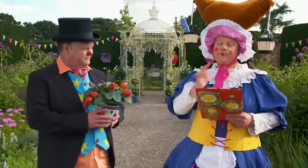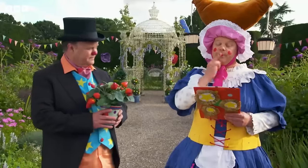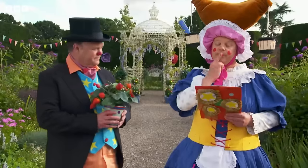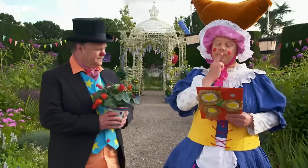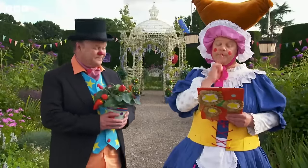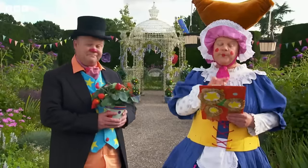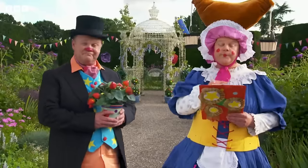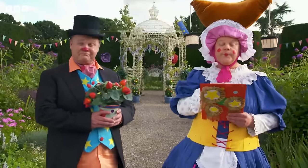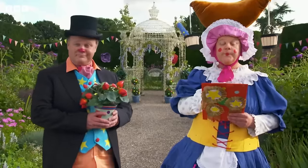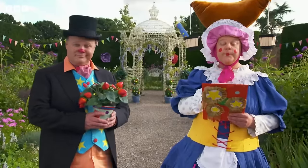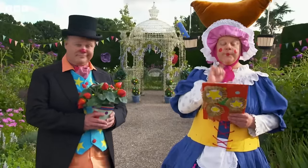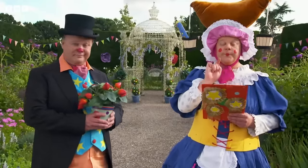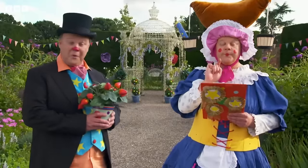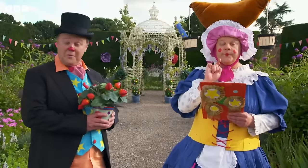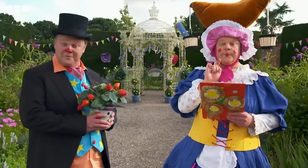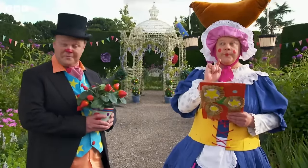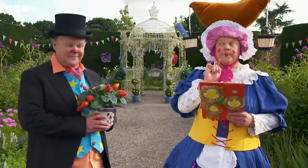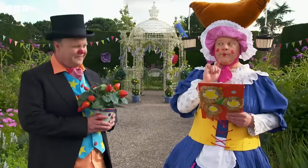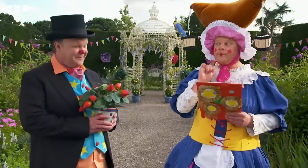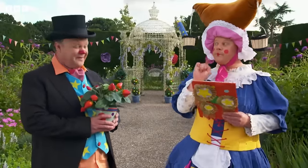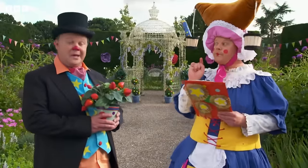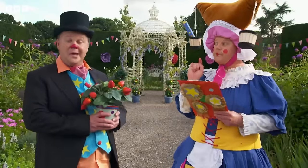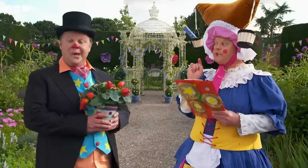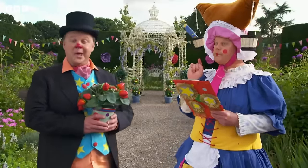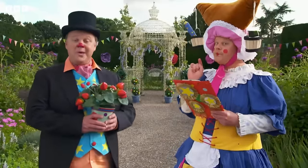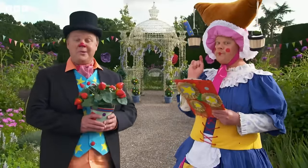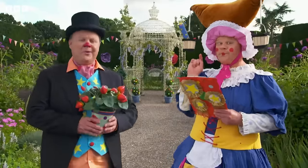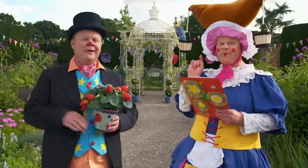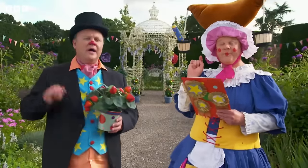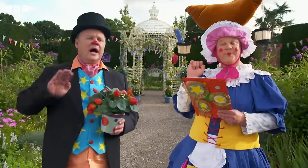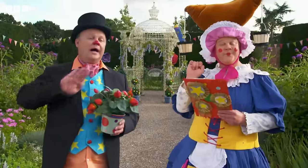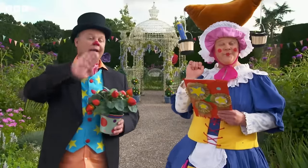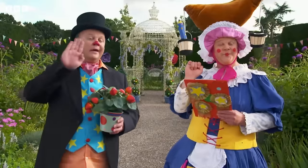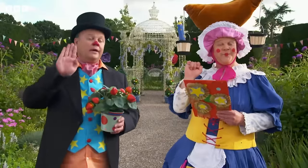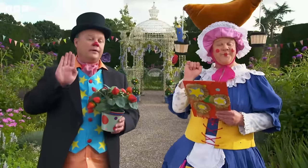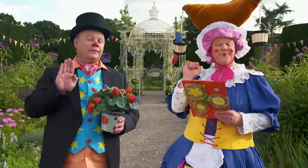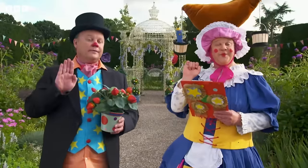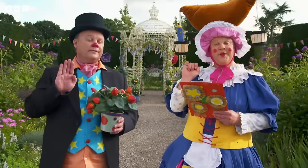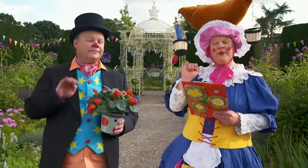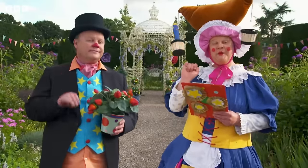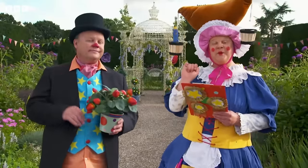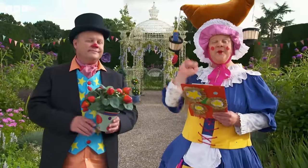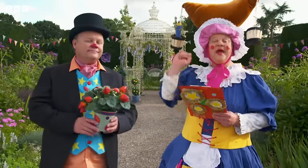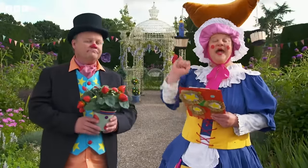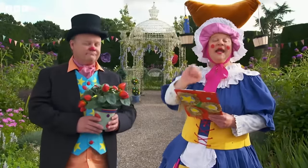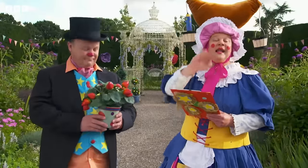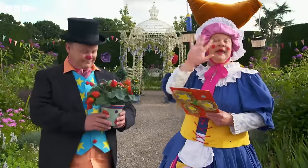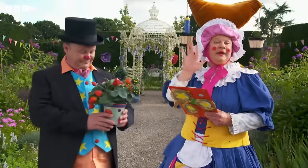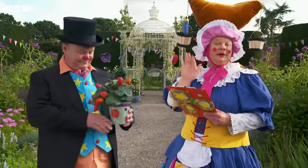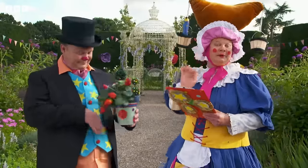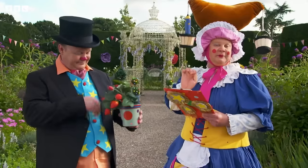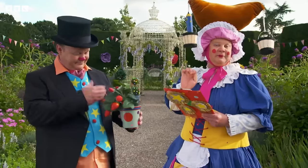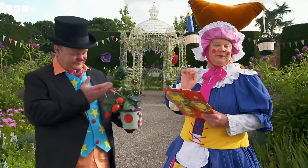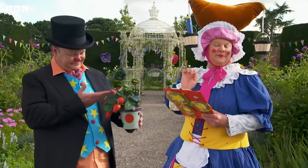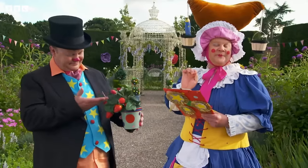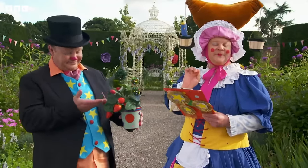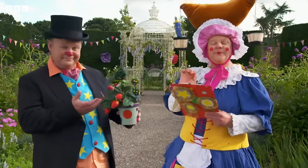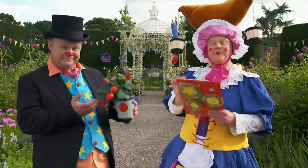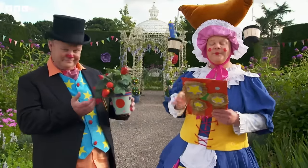Hello, Lord Tumble. Hello, Aunt Polly. Oh, hello. Oh, hello. Are you judging